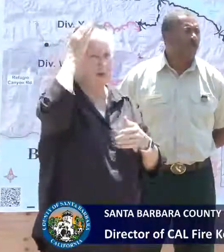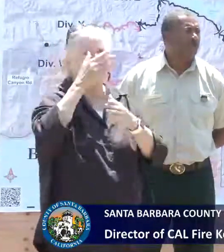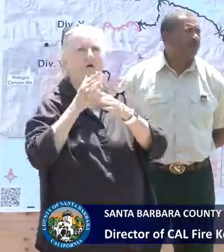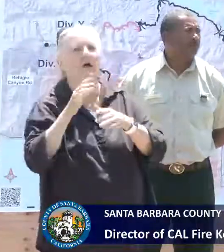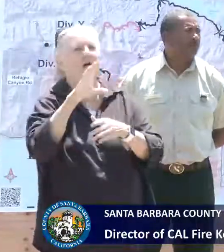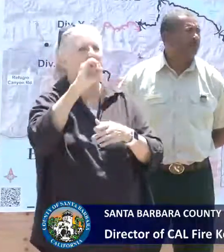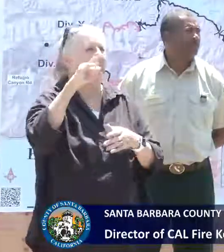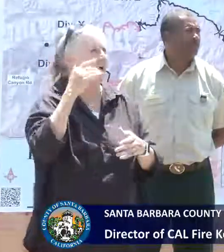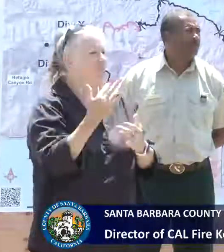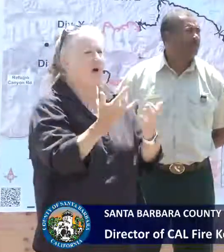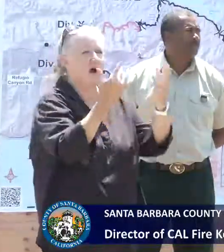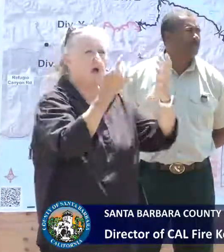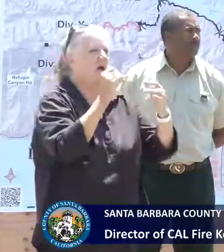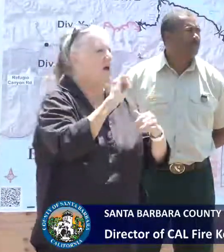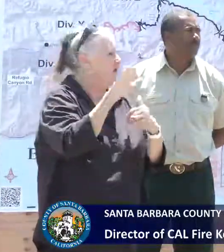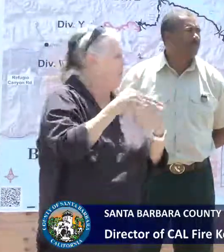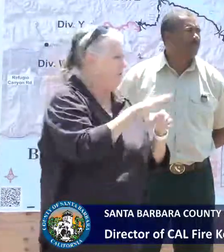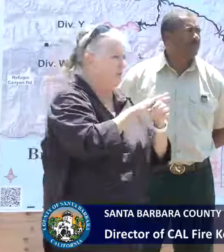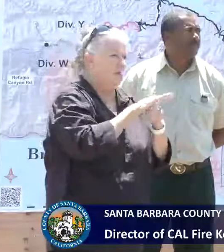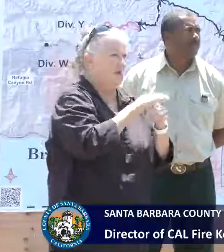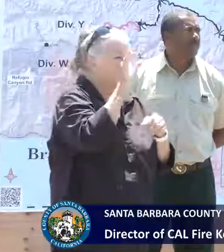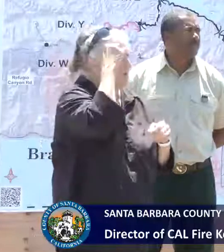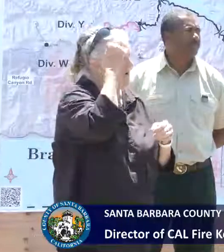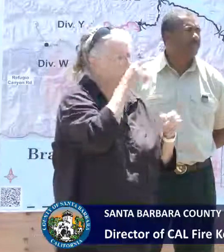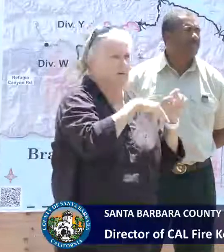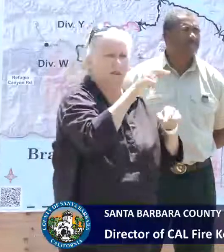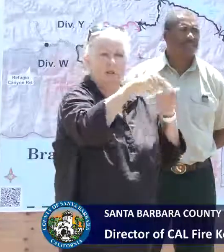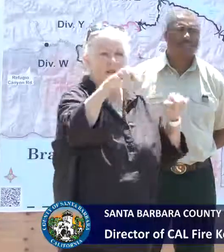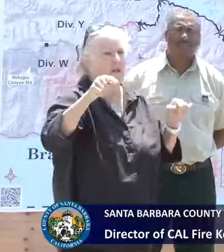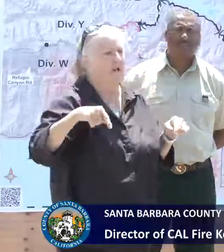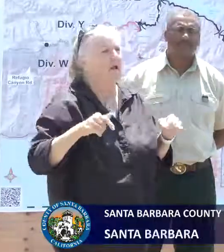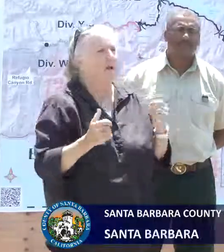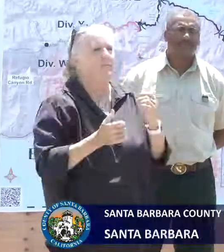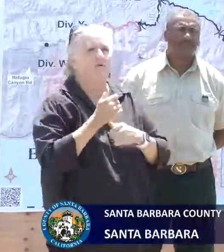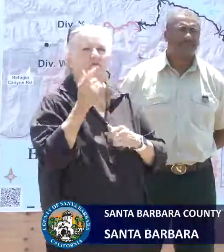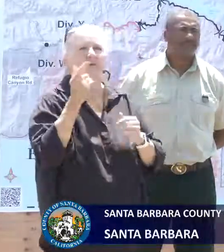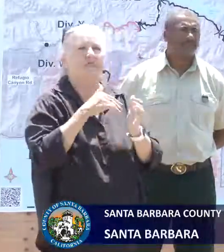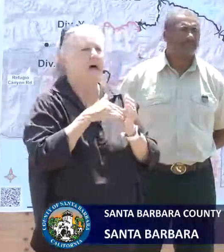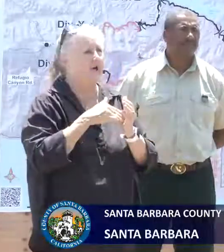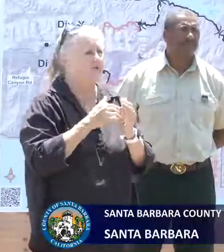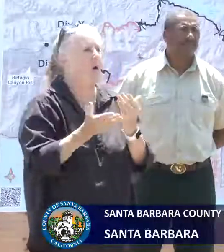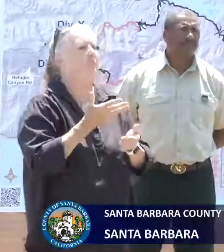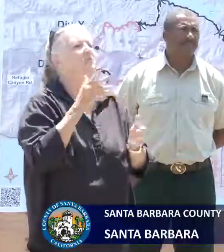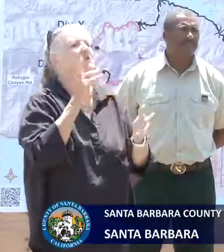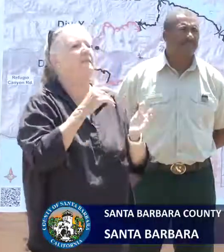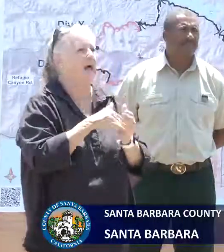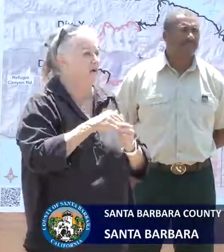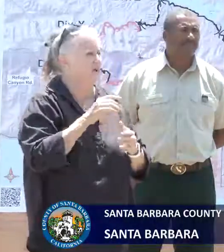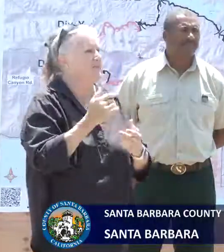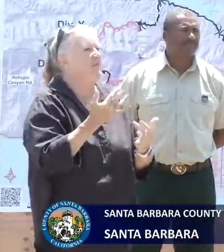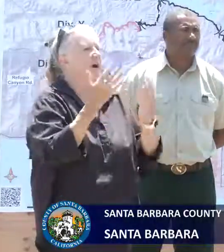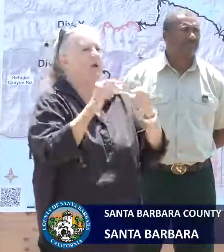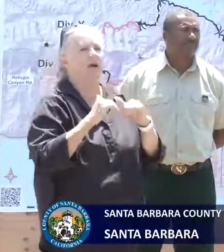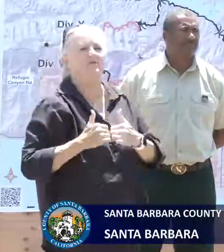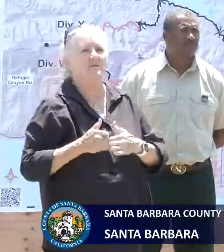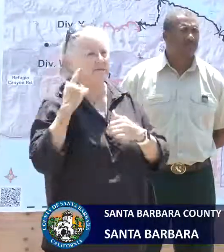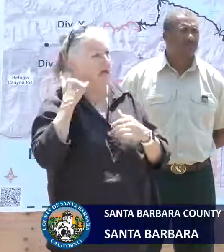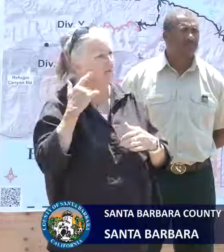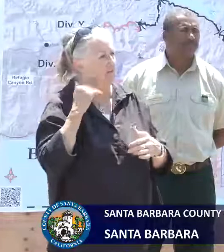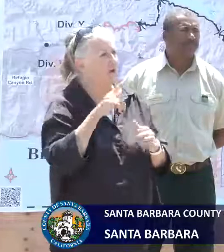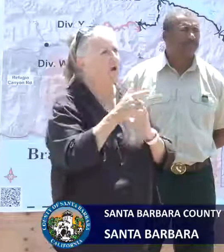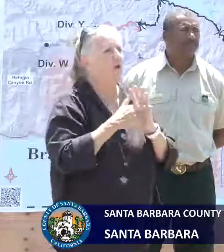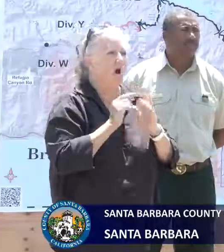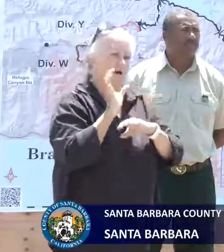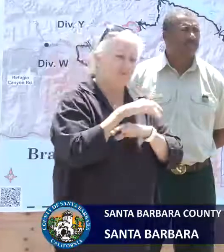CAL FIRE, and all of our local government partners. Almost 1,000 fire agencies in California, our law